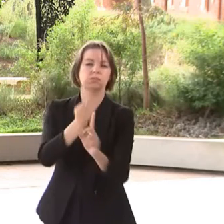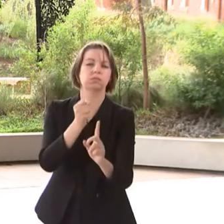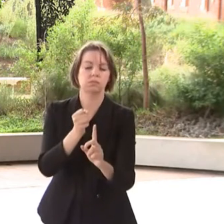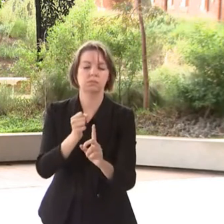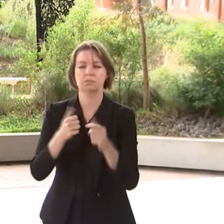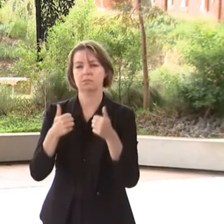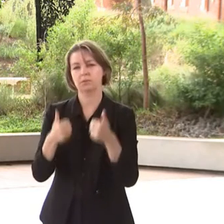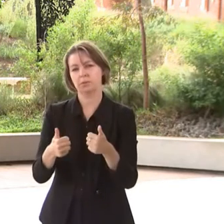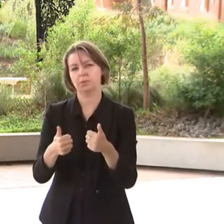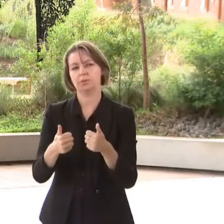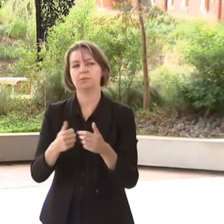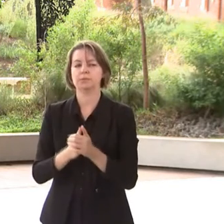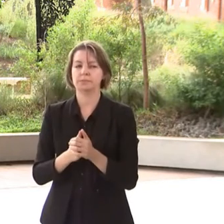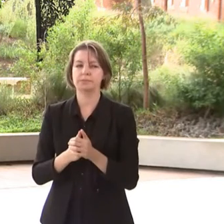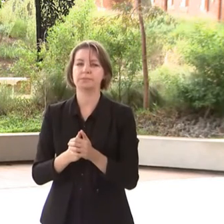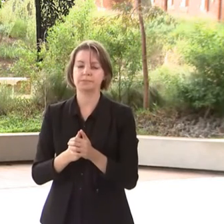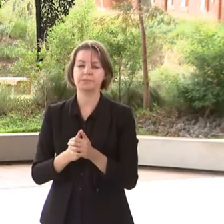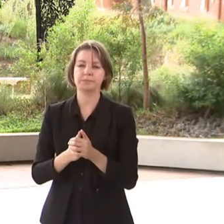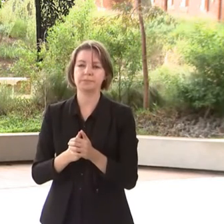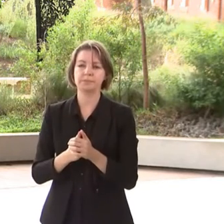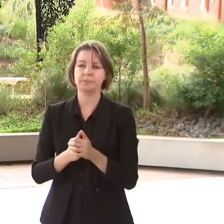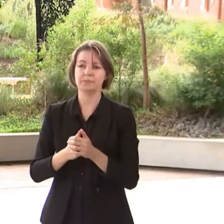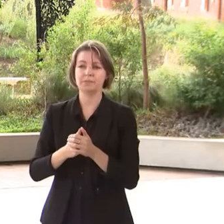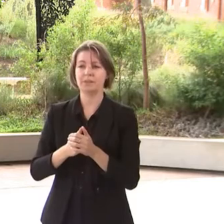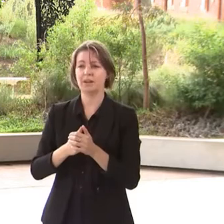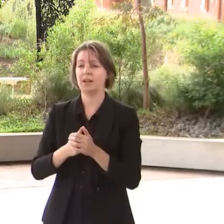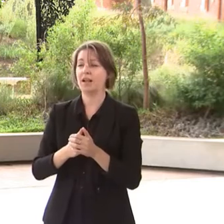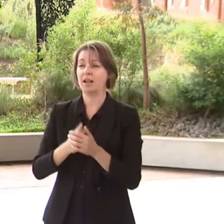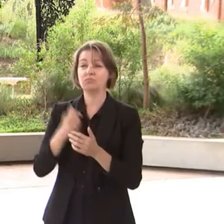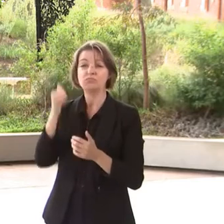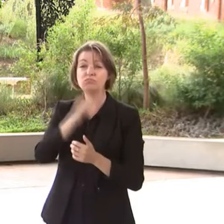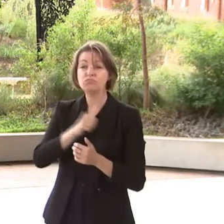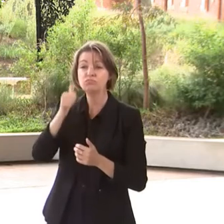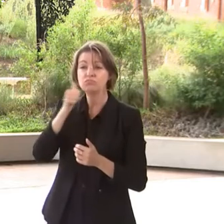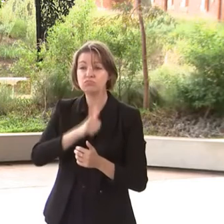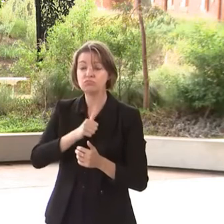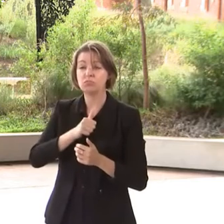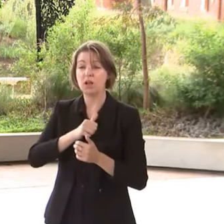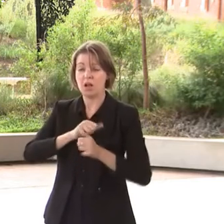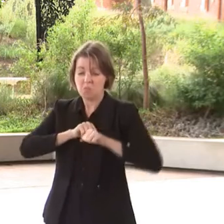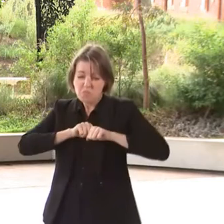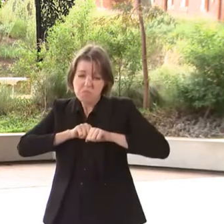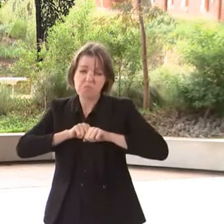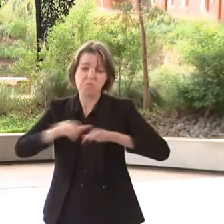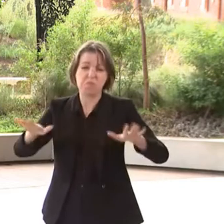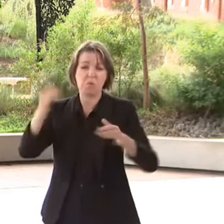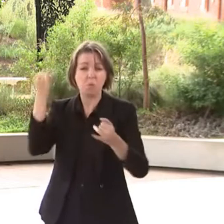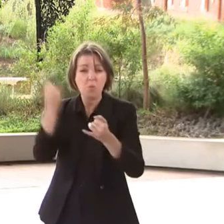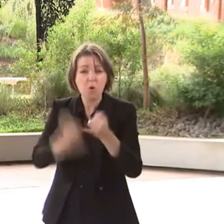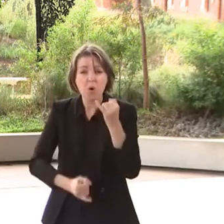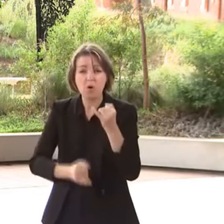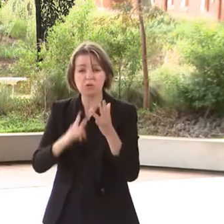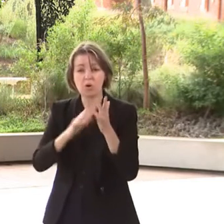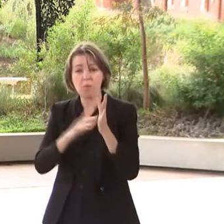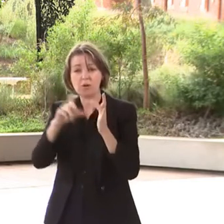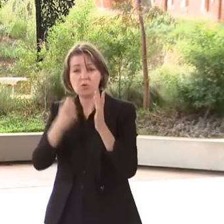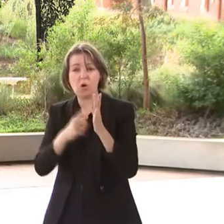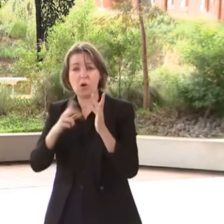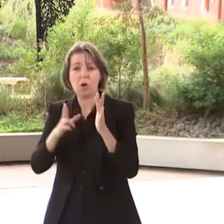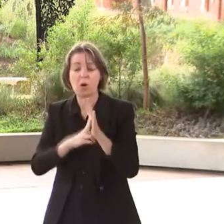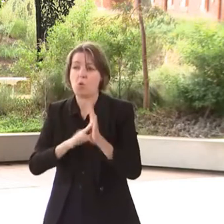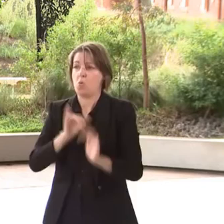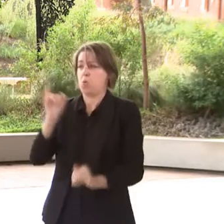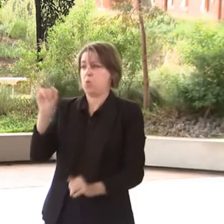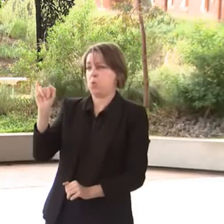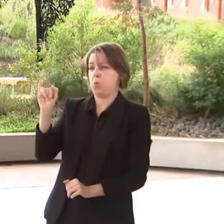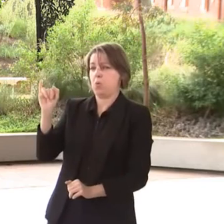terrible thing for our state and our nation to face. And if you look around the world and you look at where those numbers